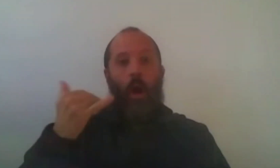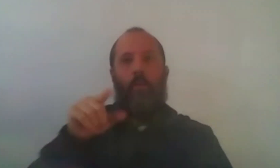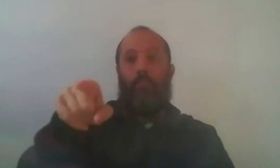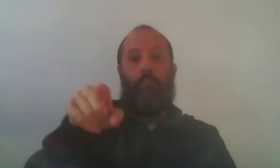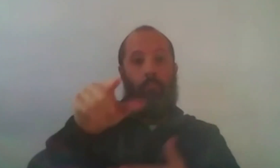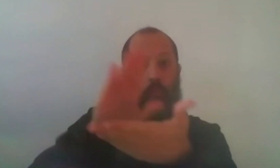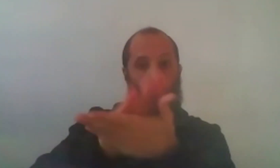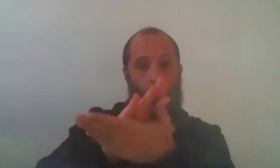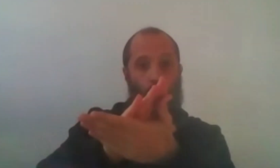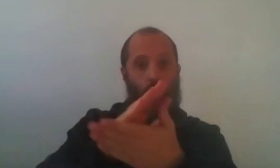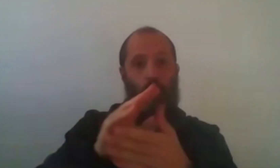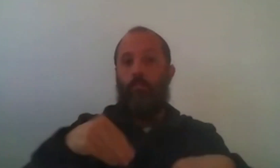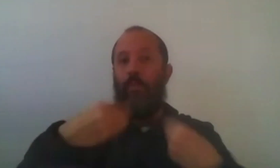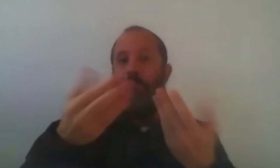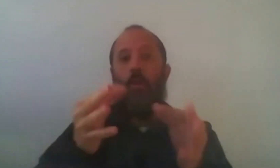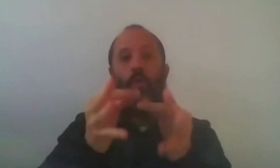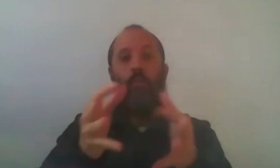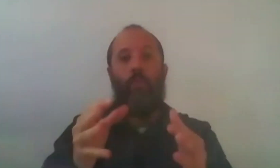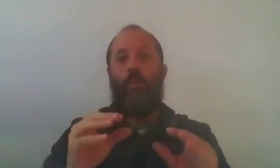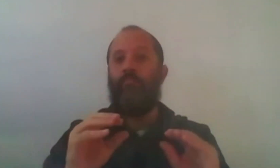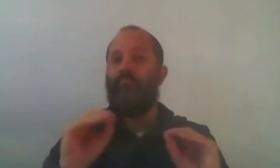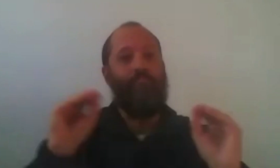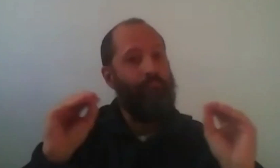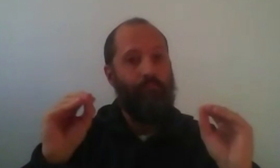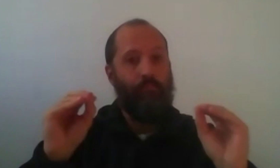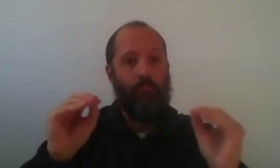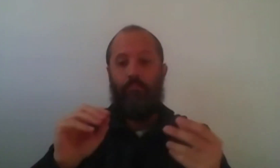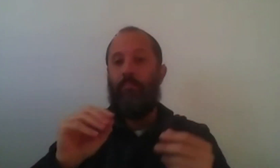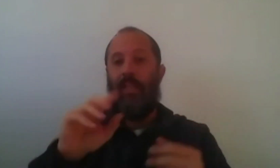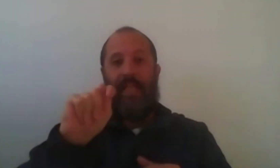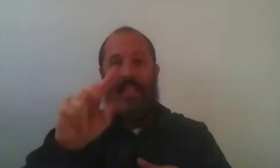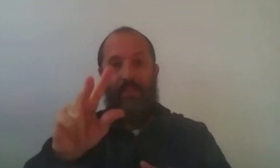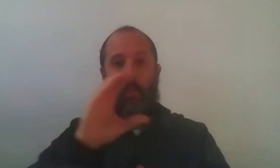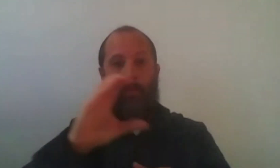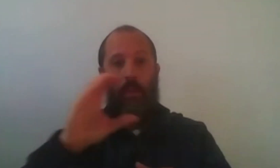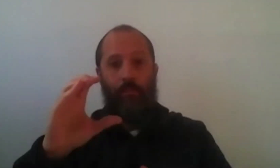captions, and the teachers, they didn't even know sign language.